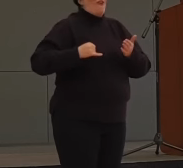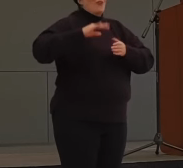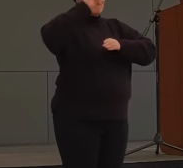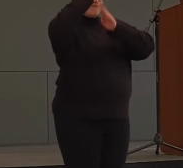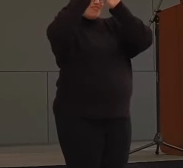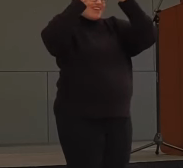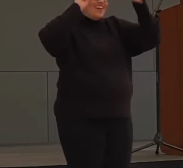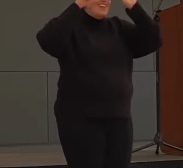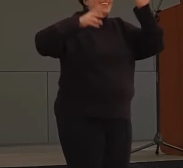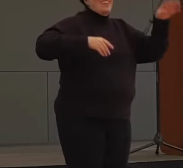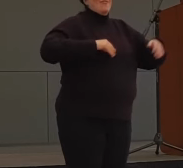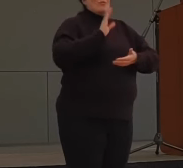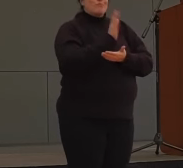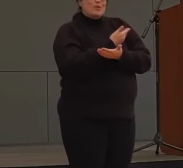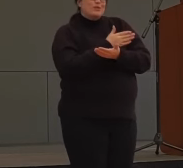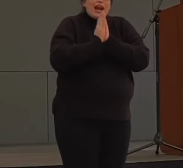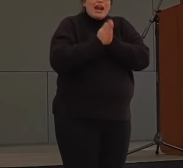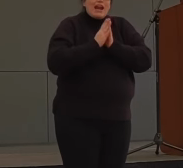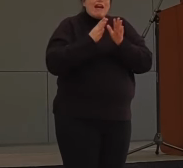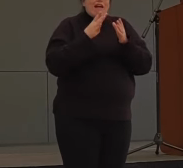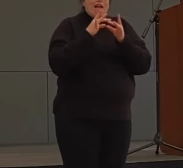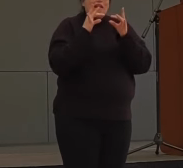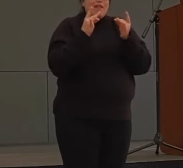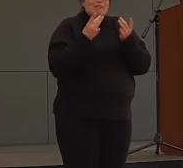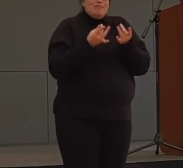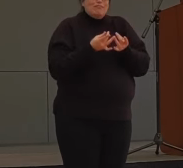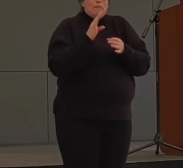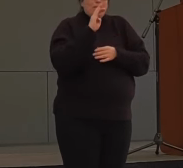music. This side of the brain